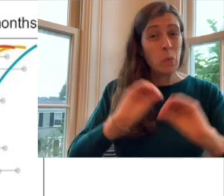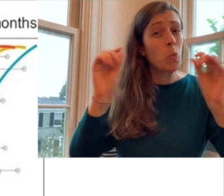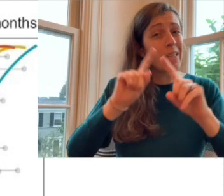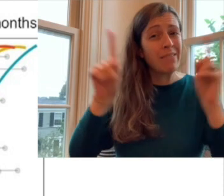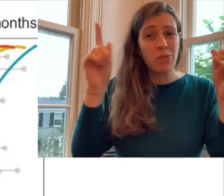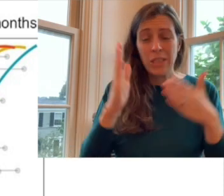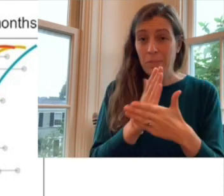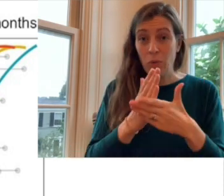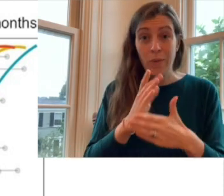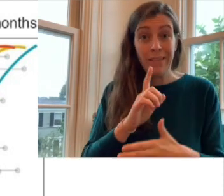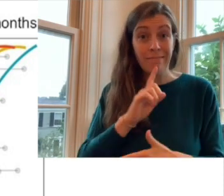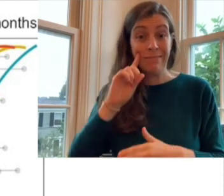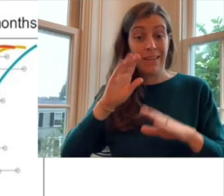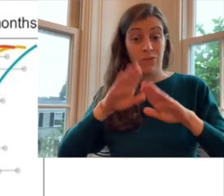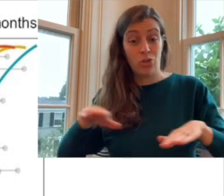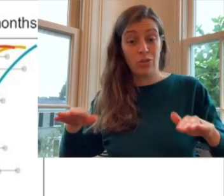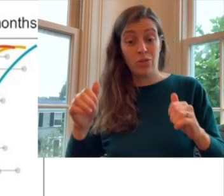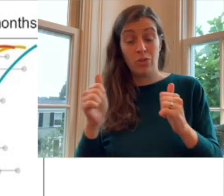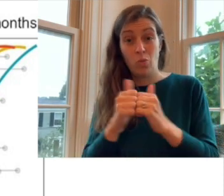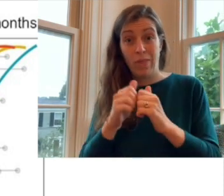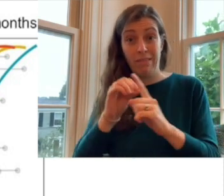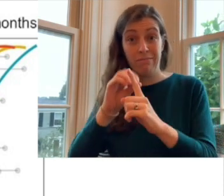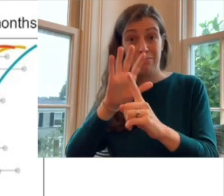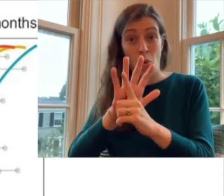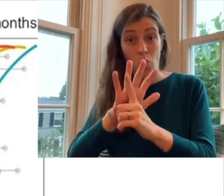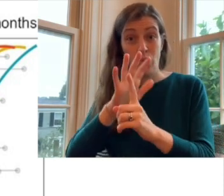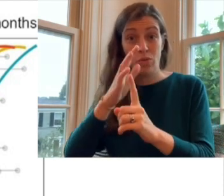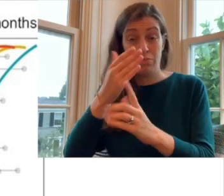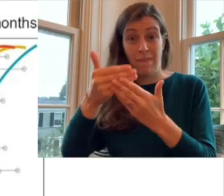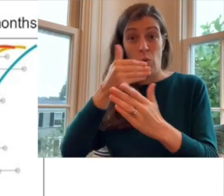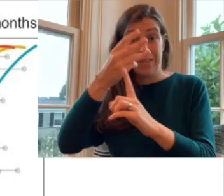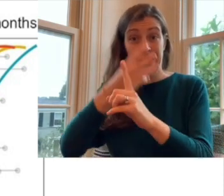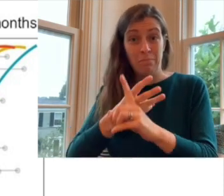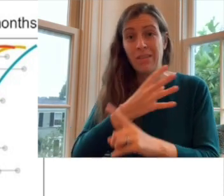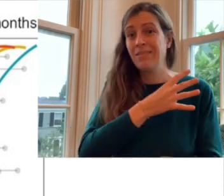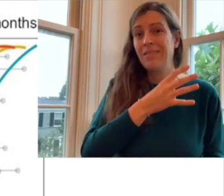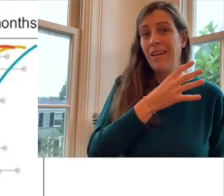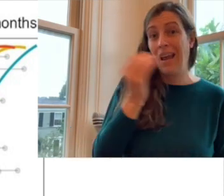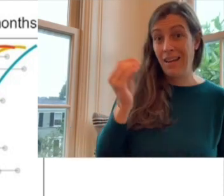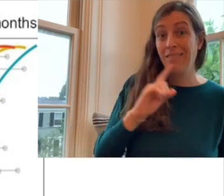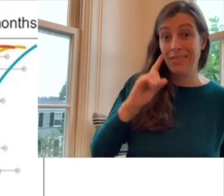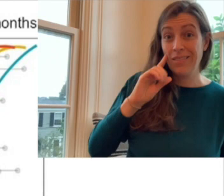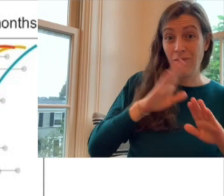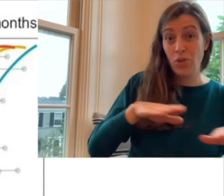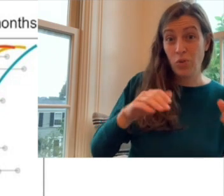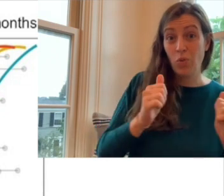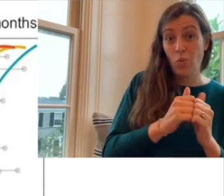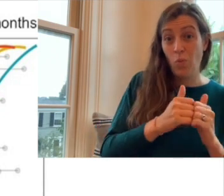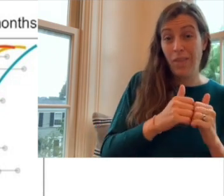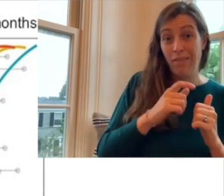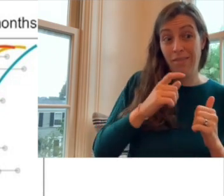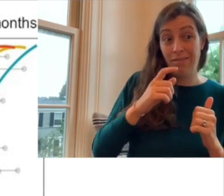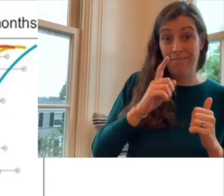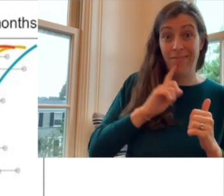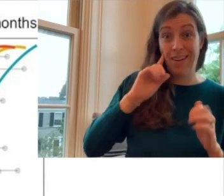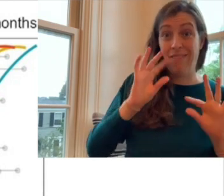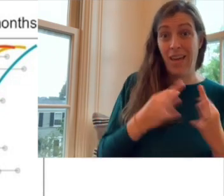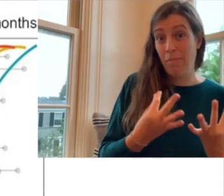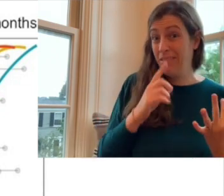of these children who have hearing parents and learn sign language before 6 months old are virtually indistinguishable from the normative